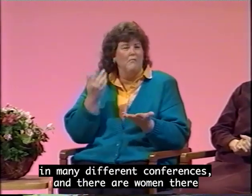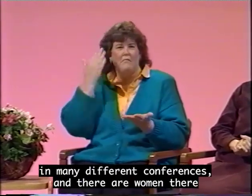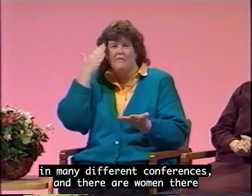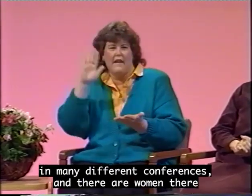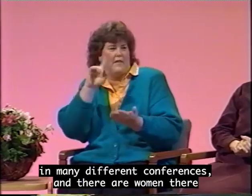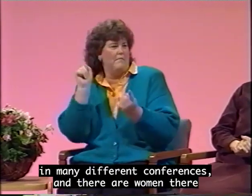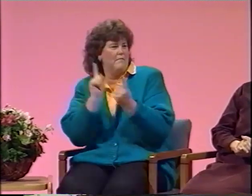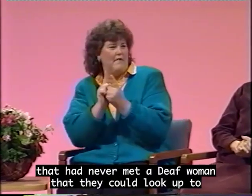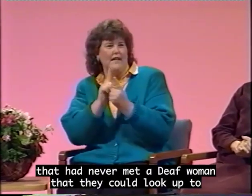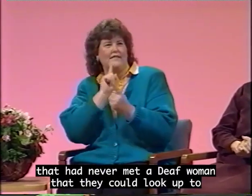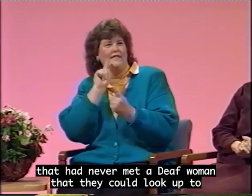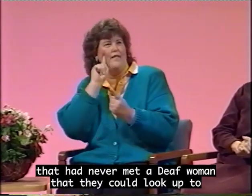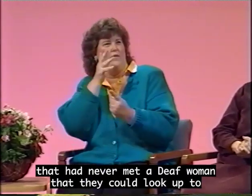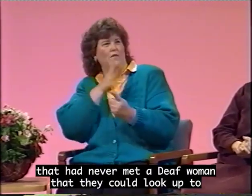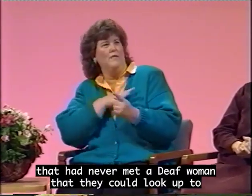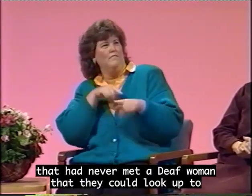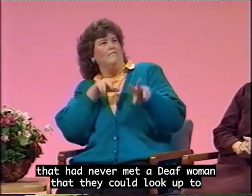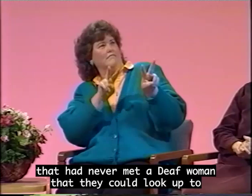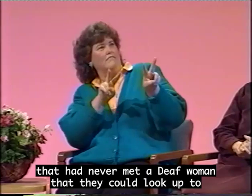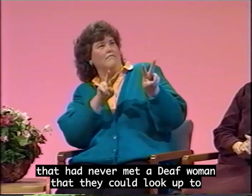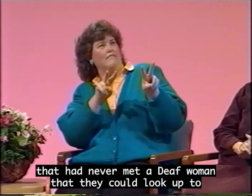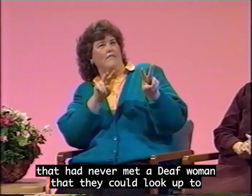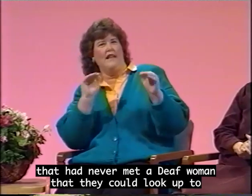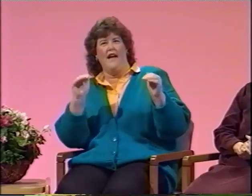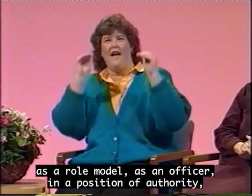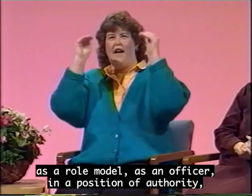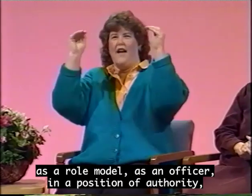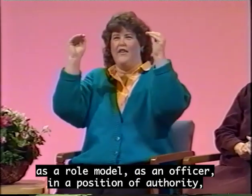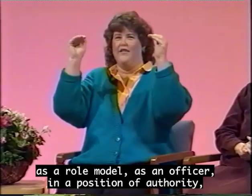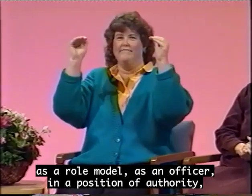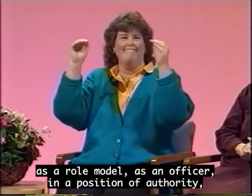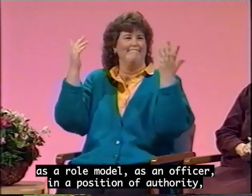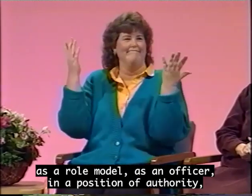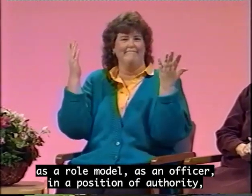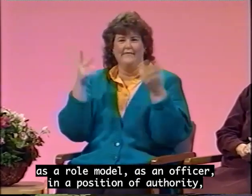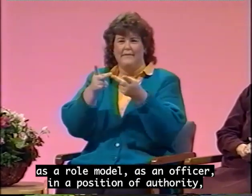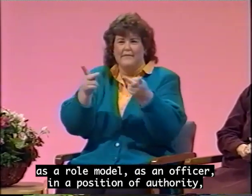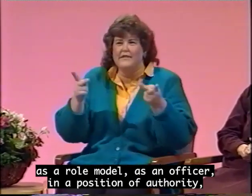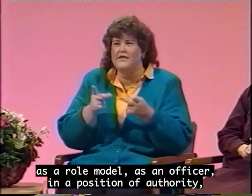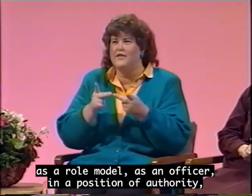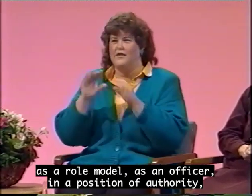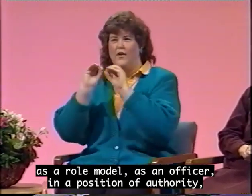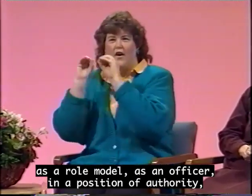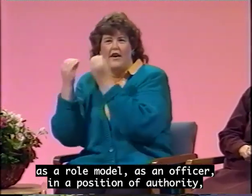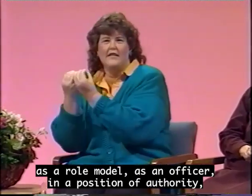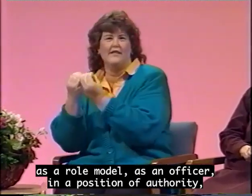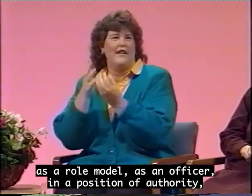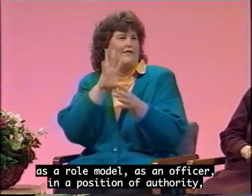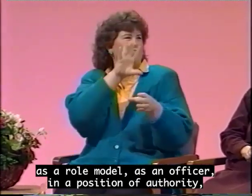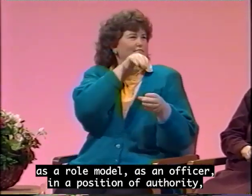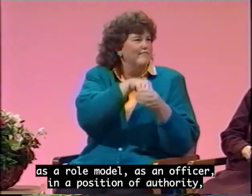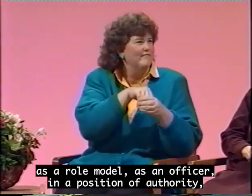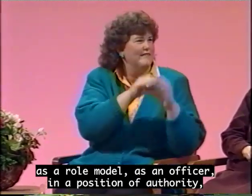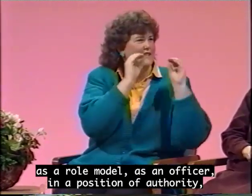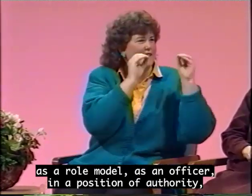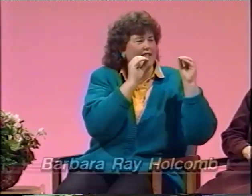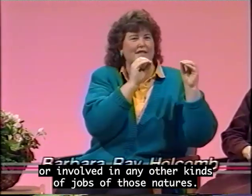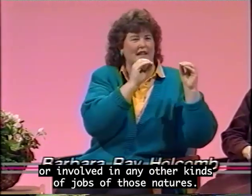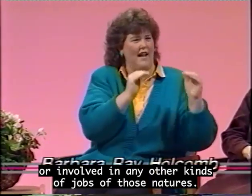there were women there that had never met a deaf woman that they could look up to as a role model, as an officer in a position of authority or involved